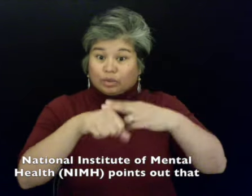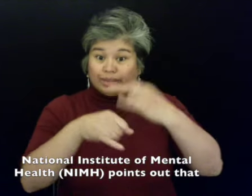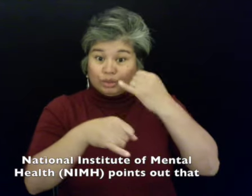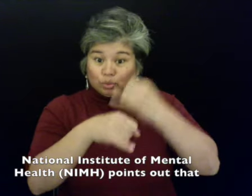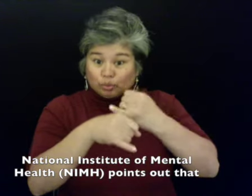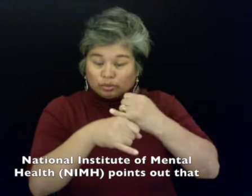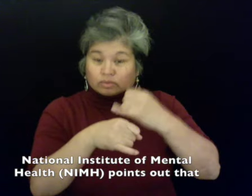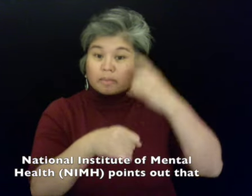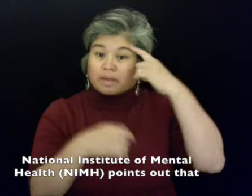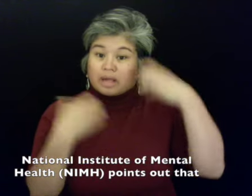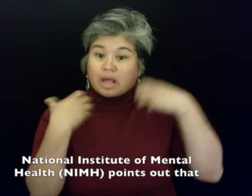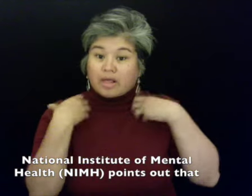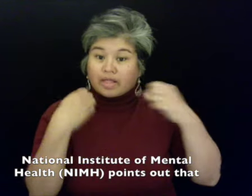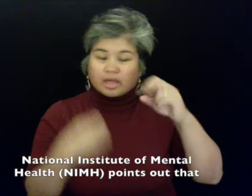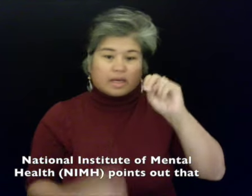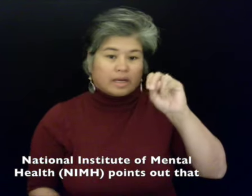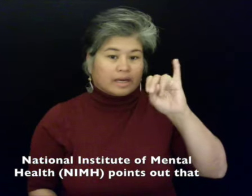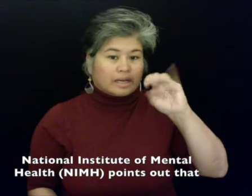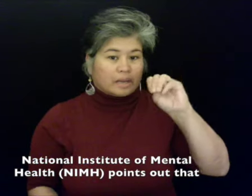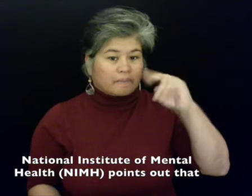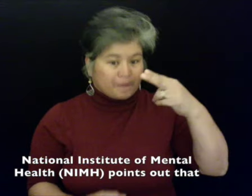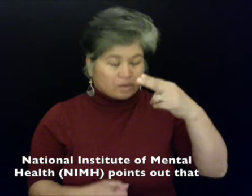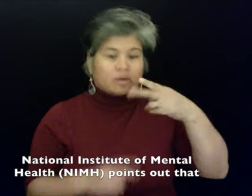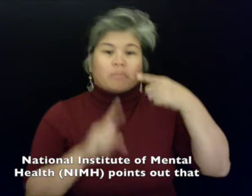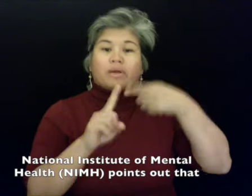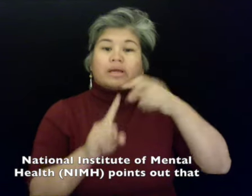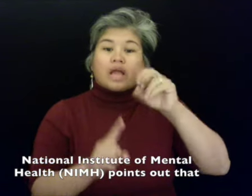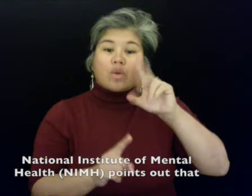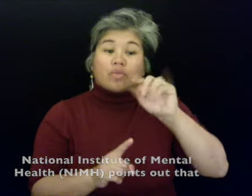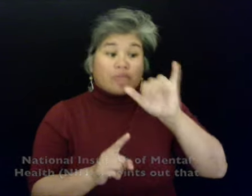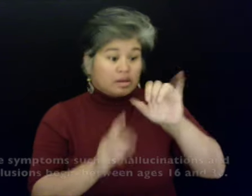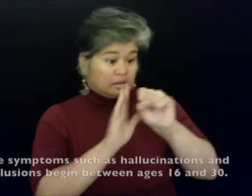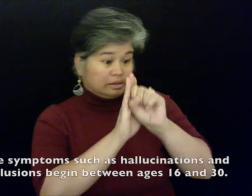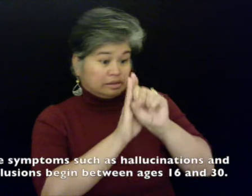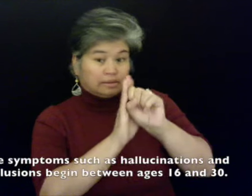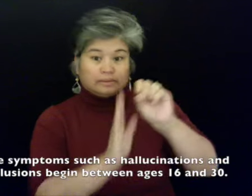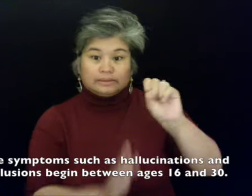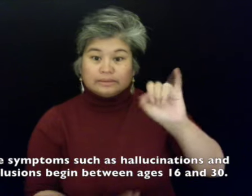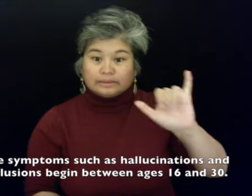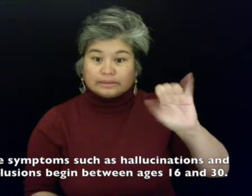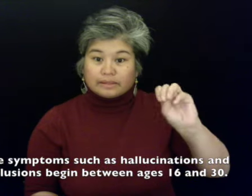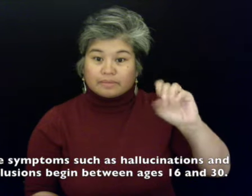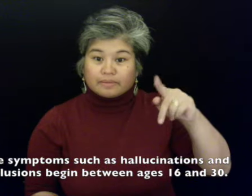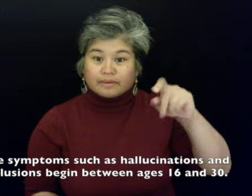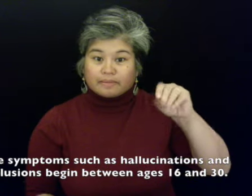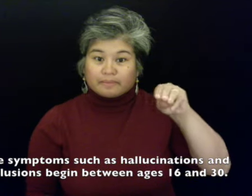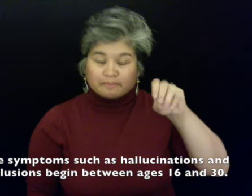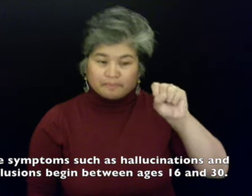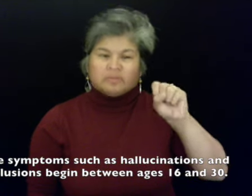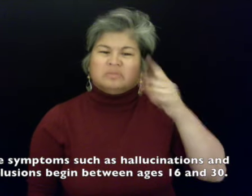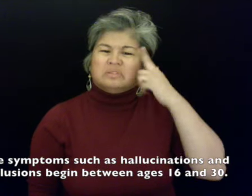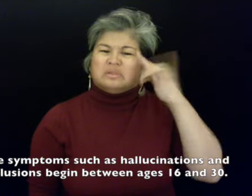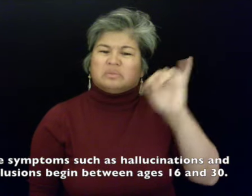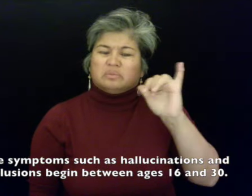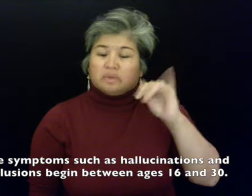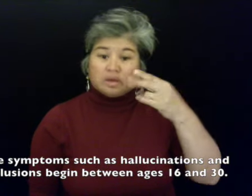The National Institute of Mental Health, NIMH, points out that the symptoms, such as hallucinations